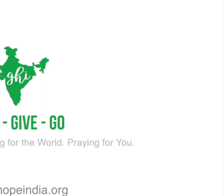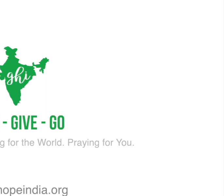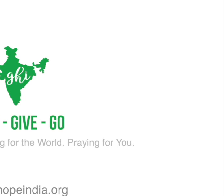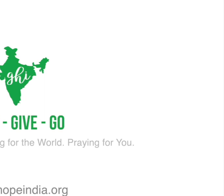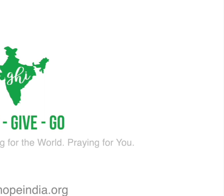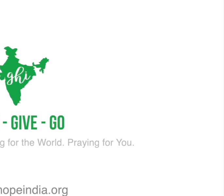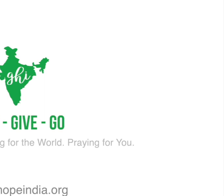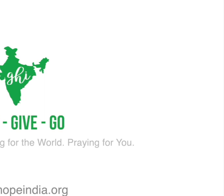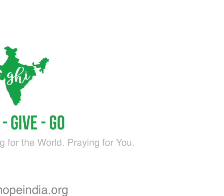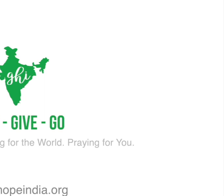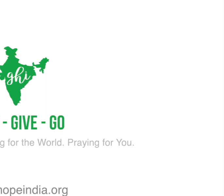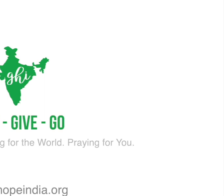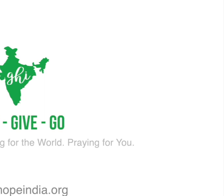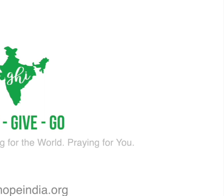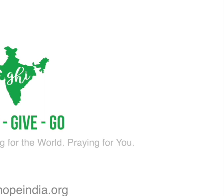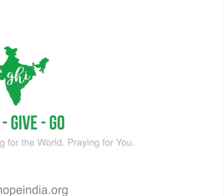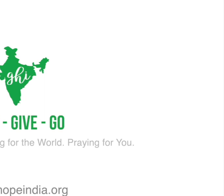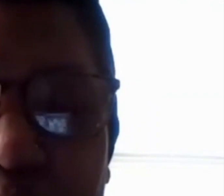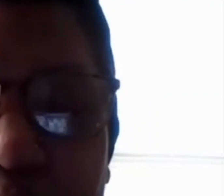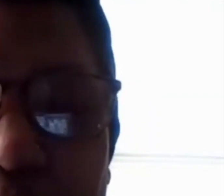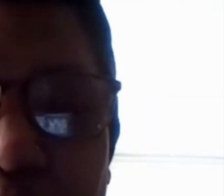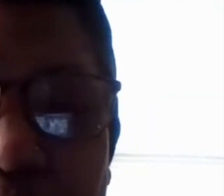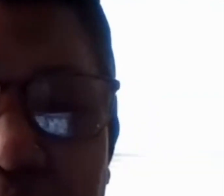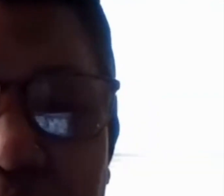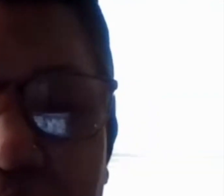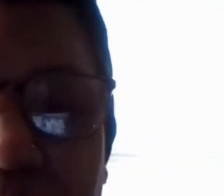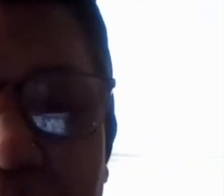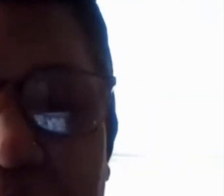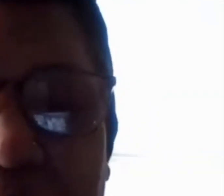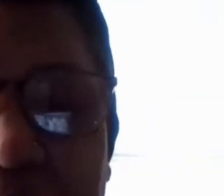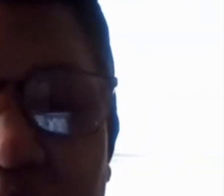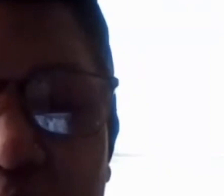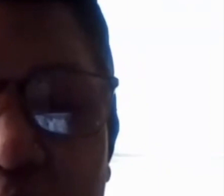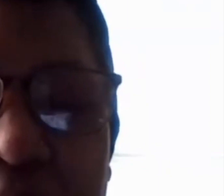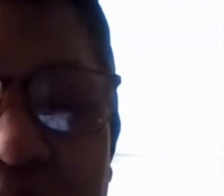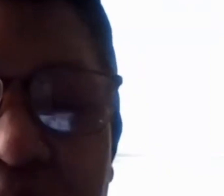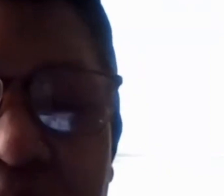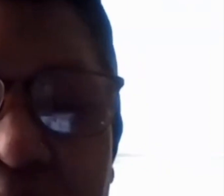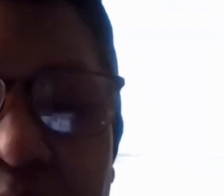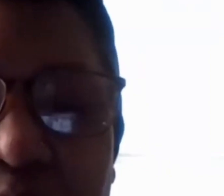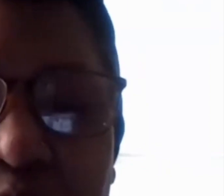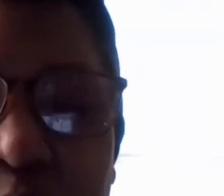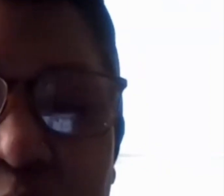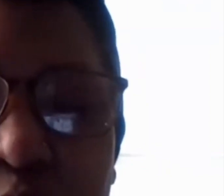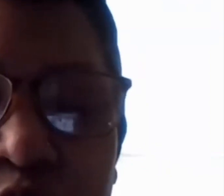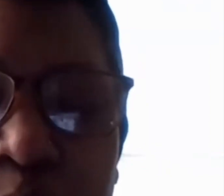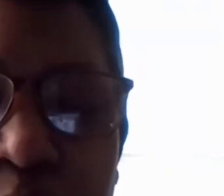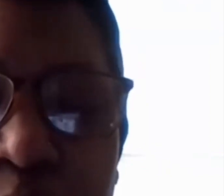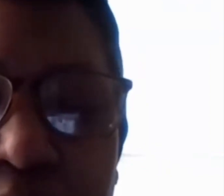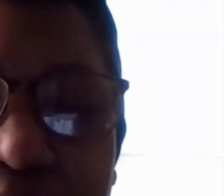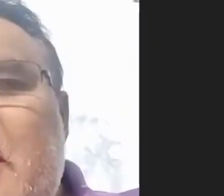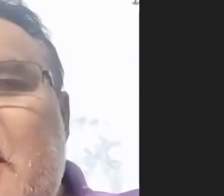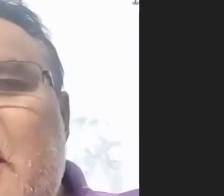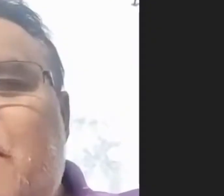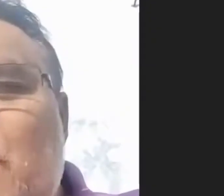For over 20 years, Global Hope India has been empowering the church in India as they make Christ known.